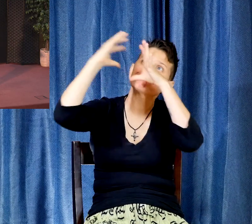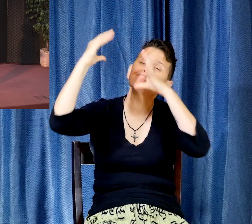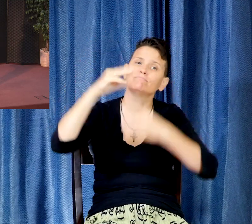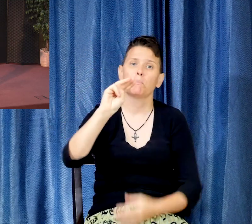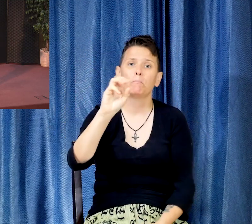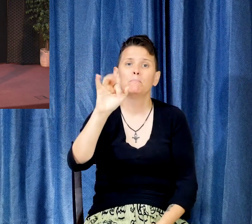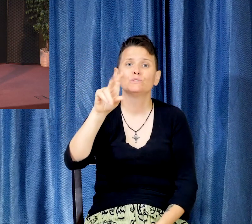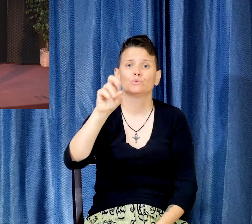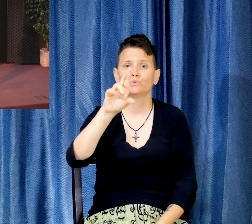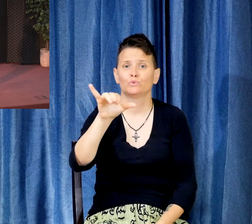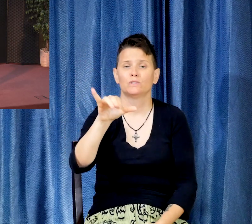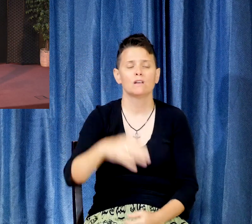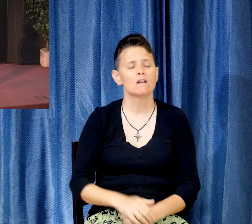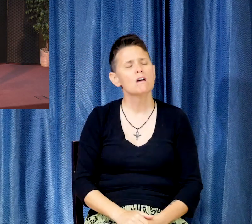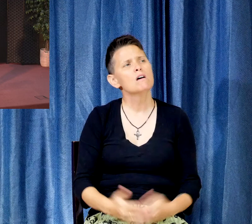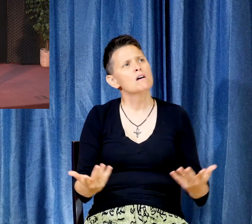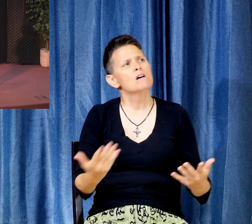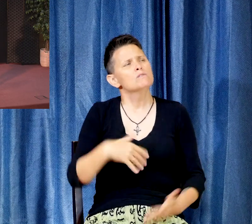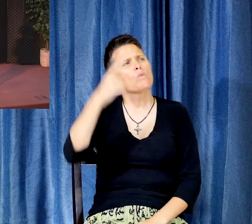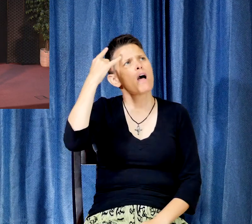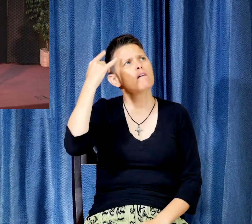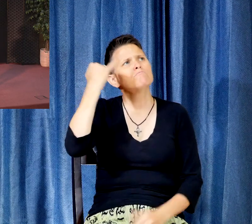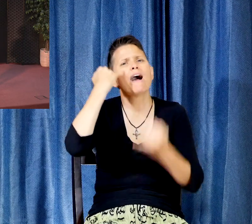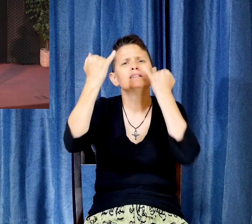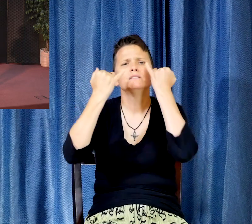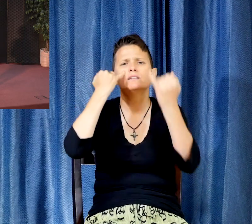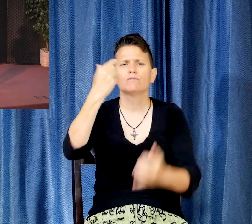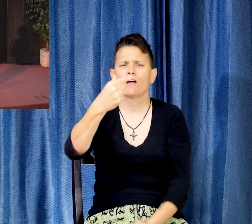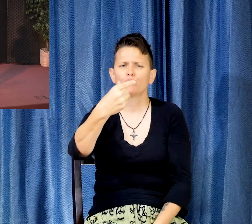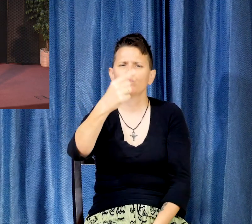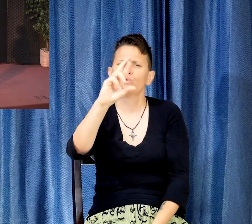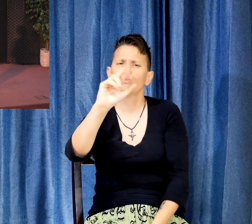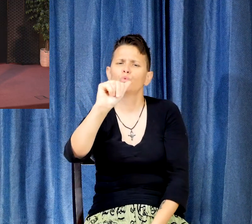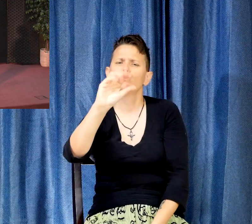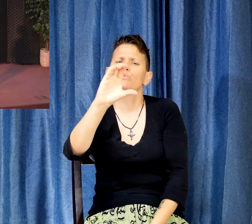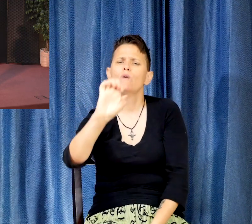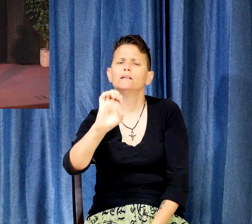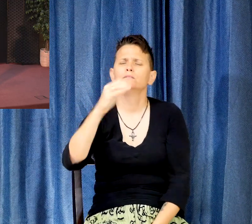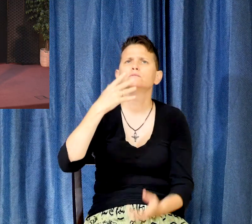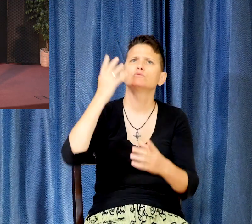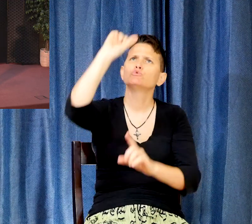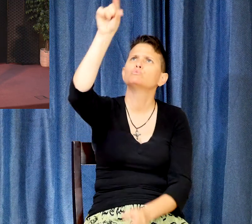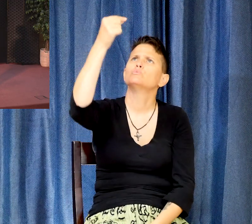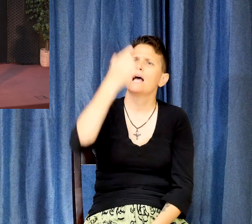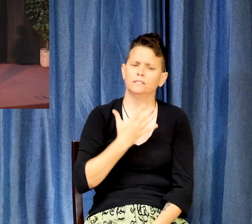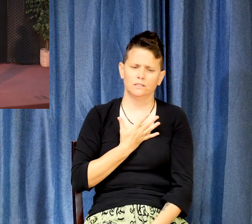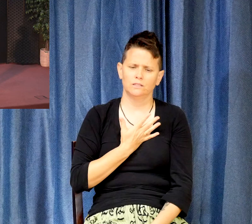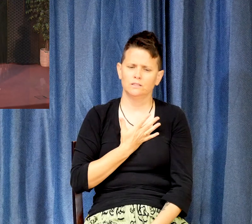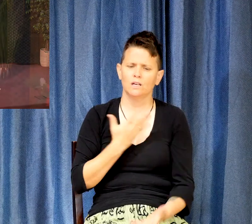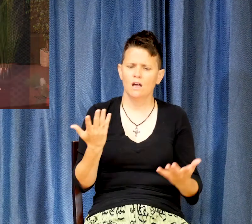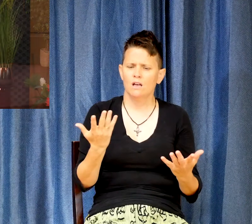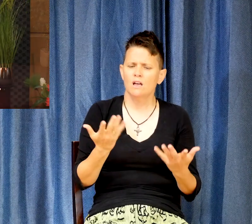idea of grace, of it being a currency in your life. And what does it mean to you? What does grace